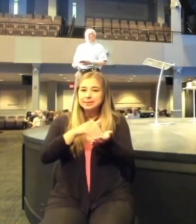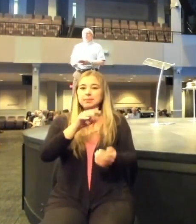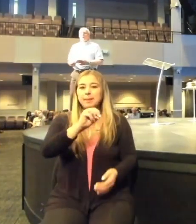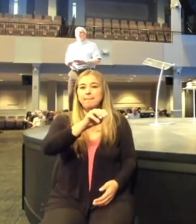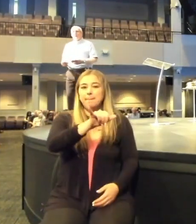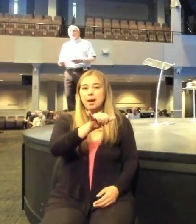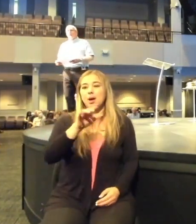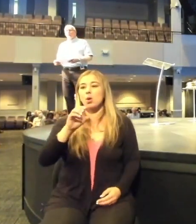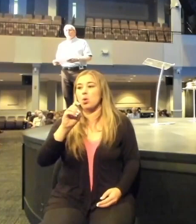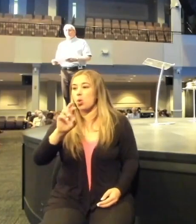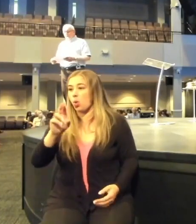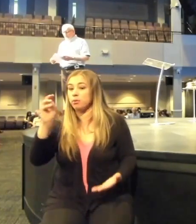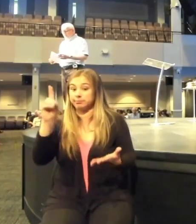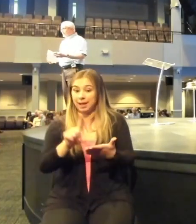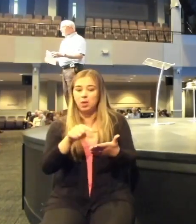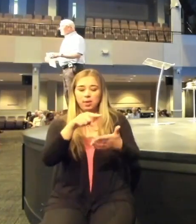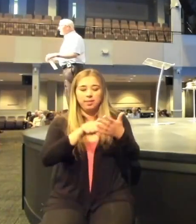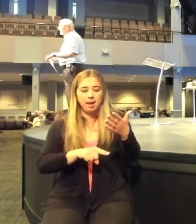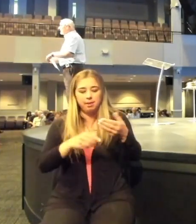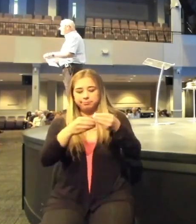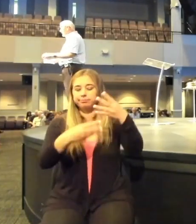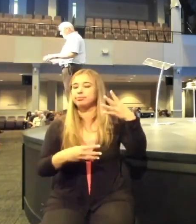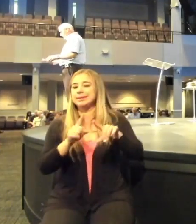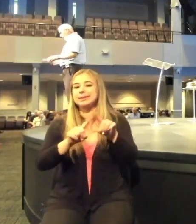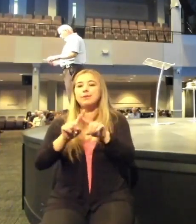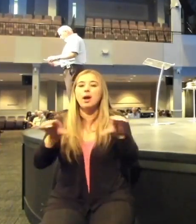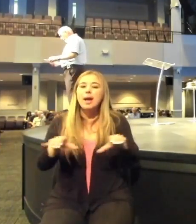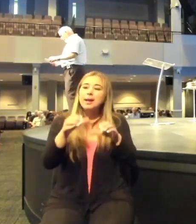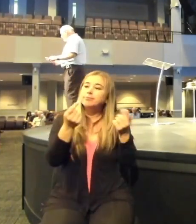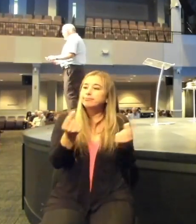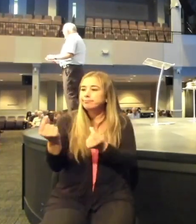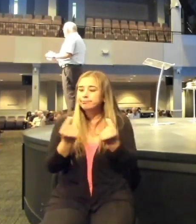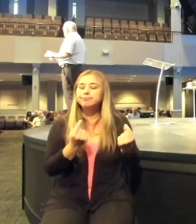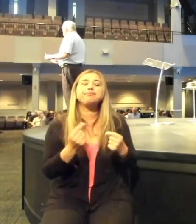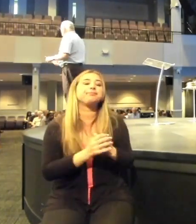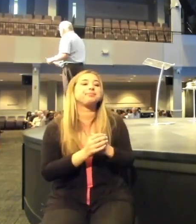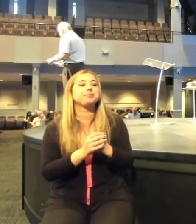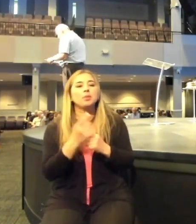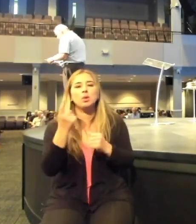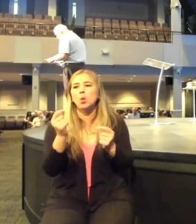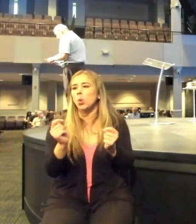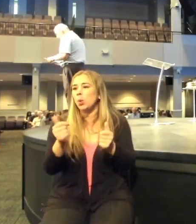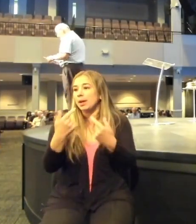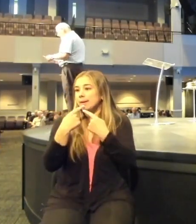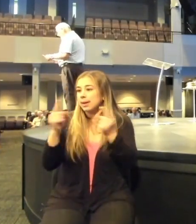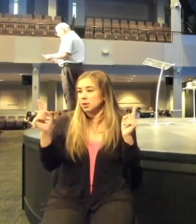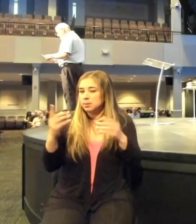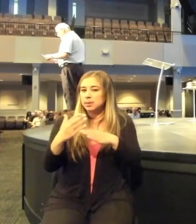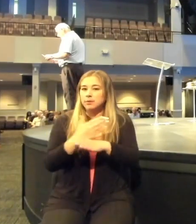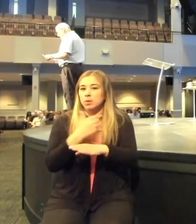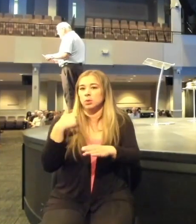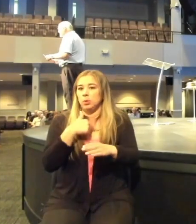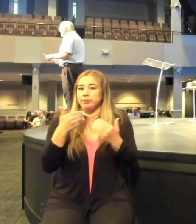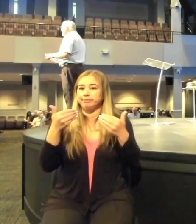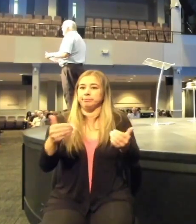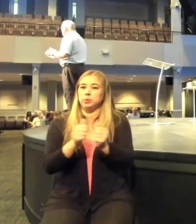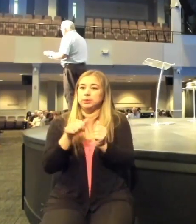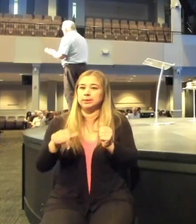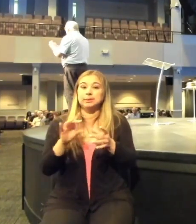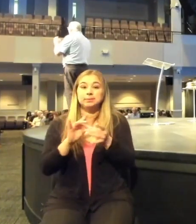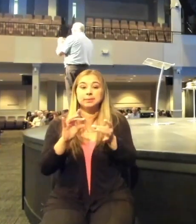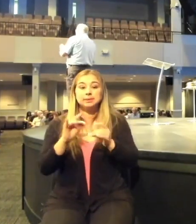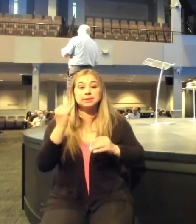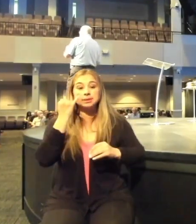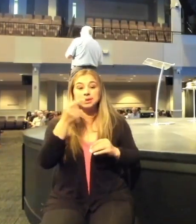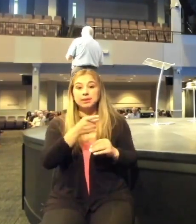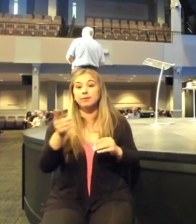M-Y-C-O-R, and that'll help you stay up to date with our church app. Just one quick announcement before we get into today's message. If you